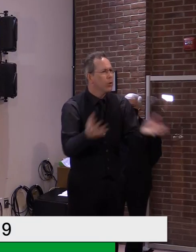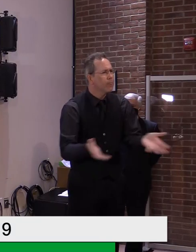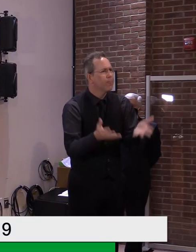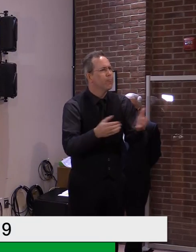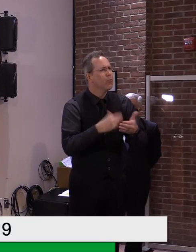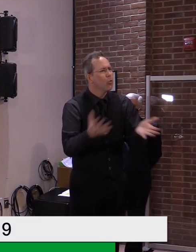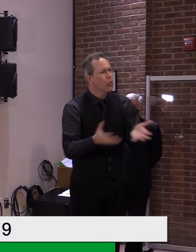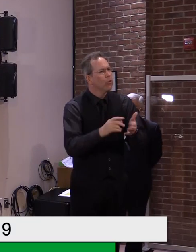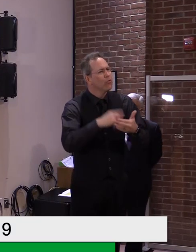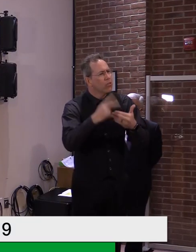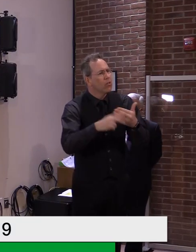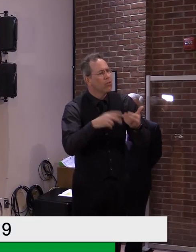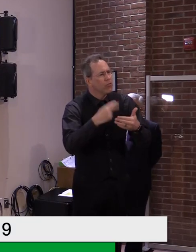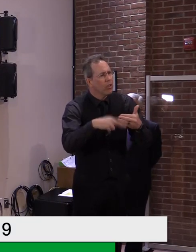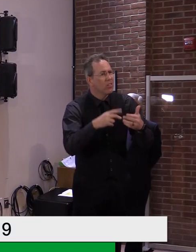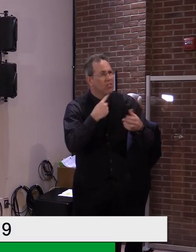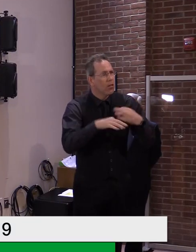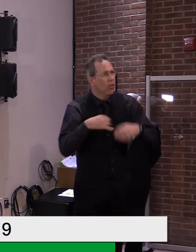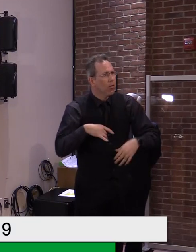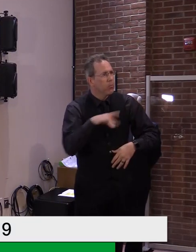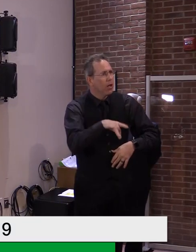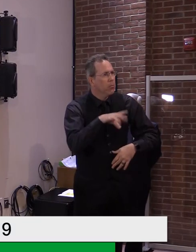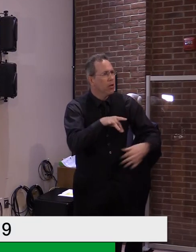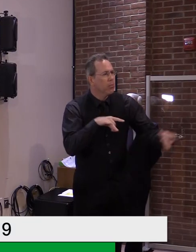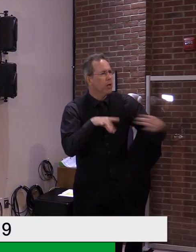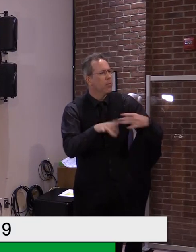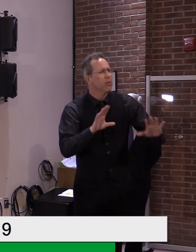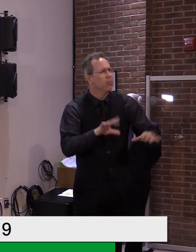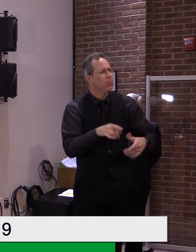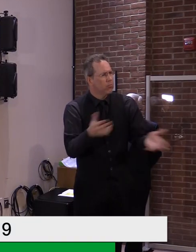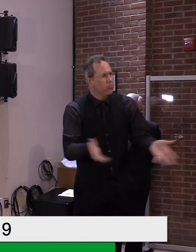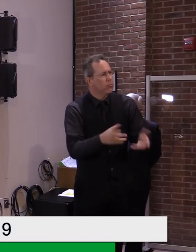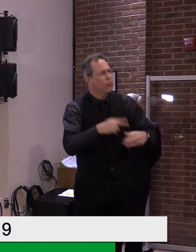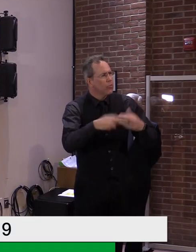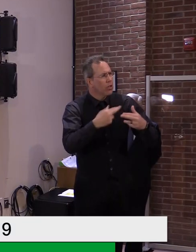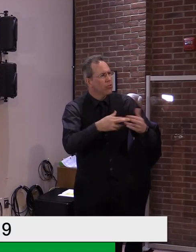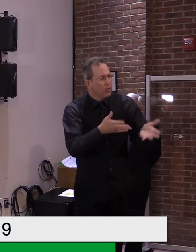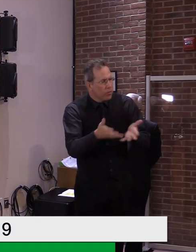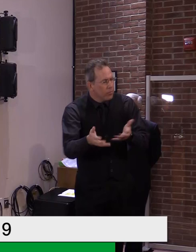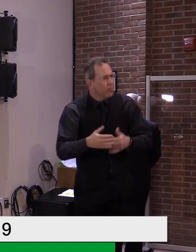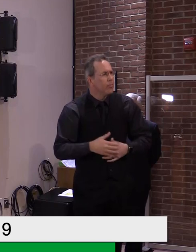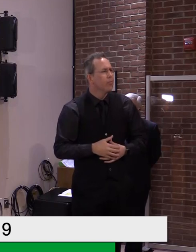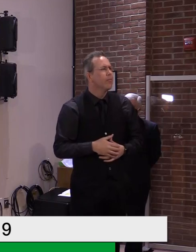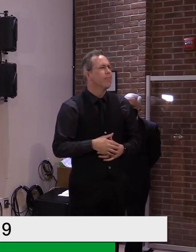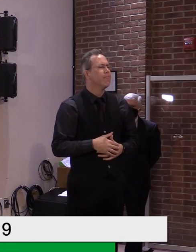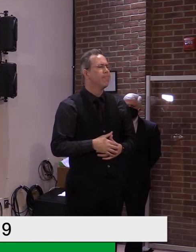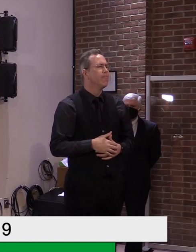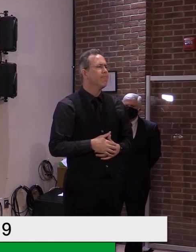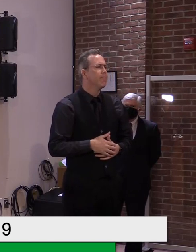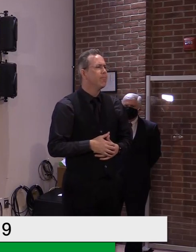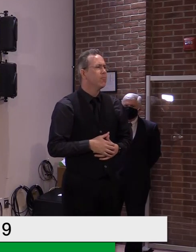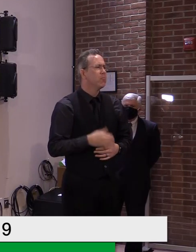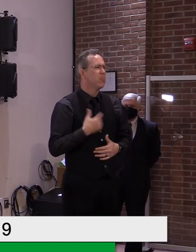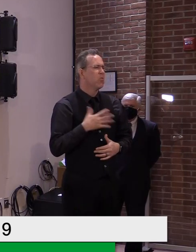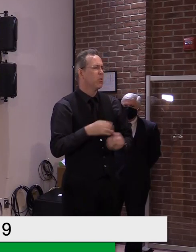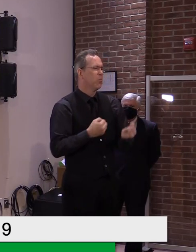I'm not looking forward to having any expansion of that system.